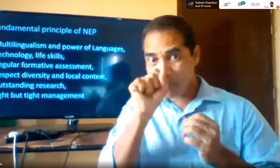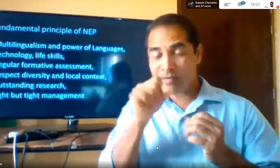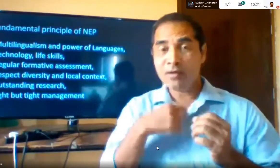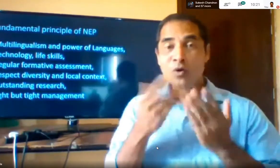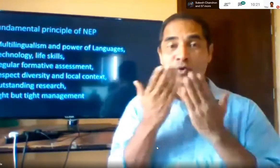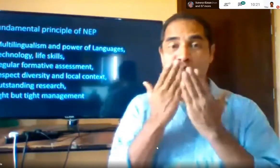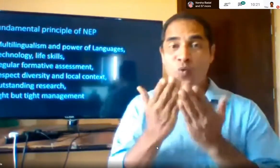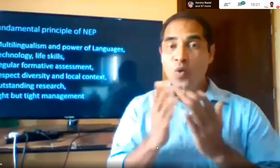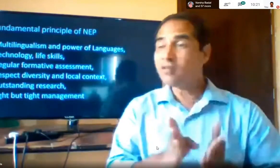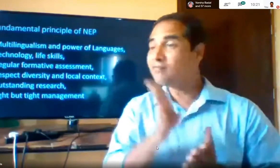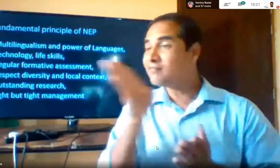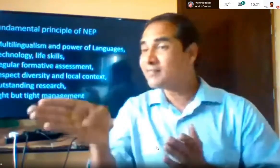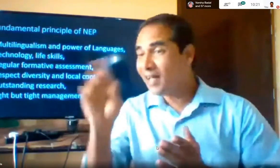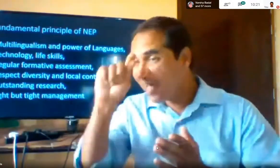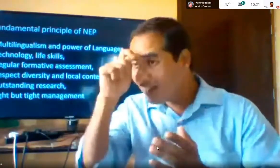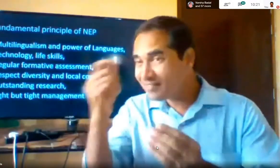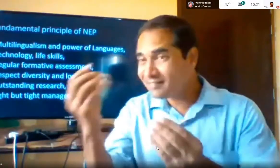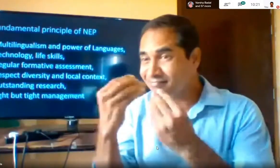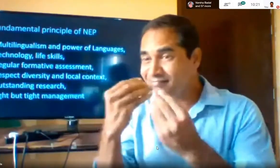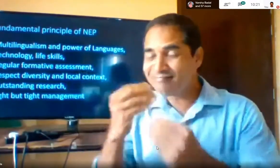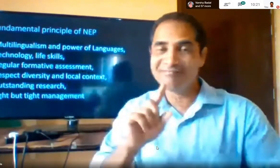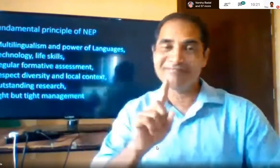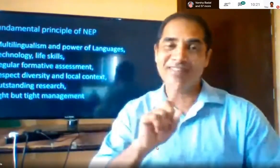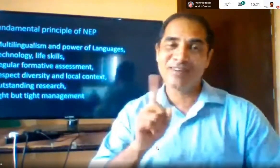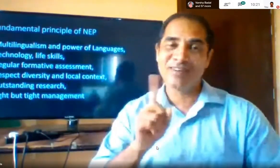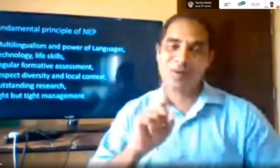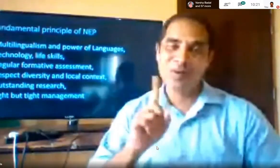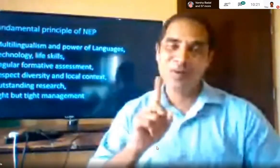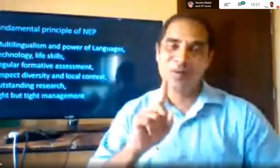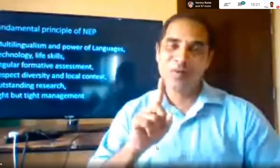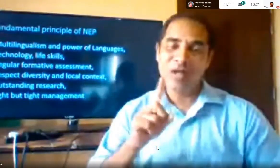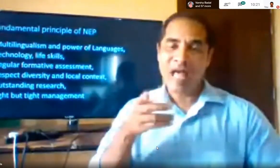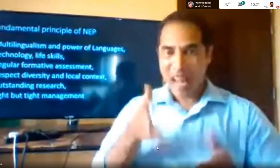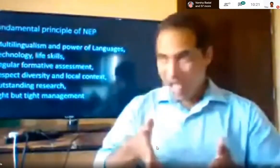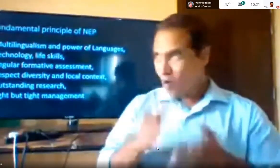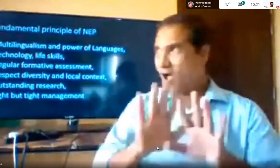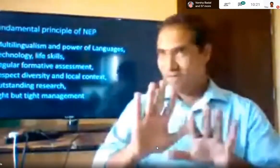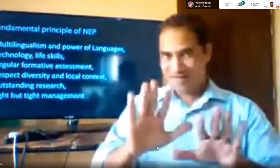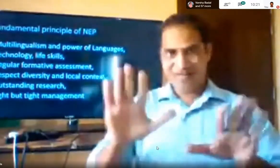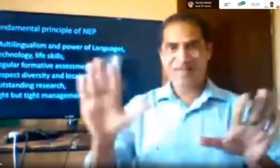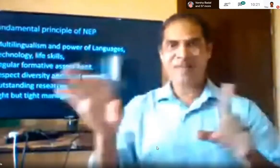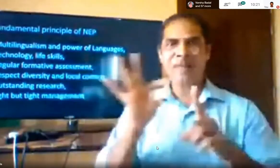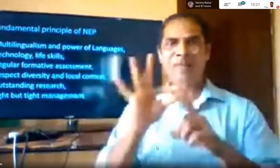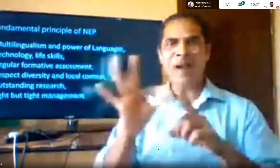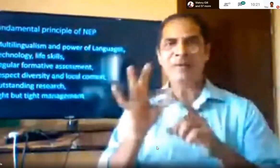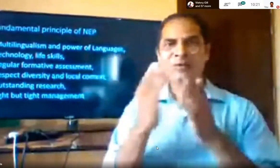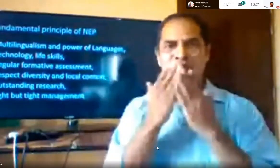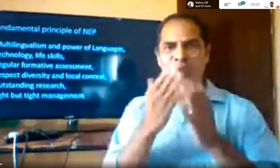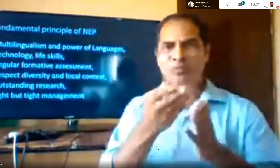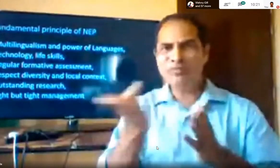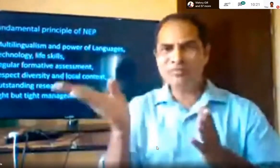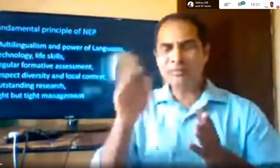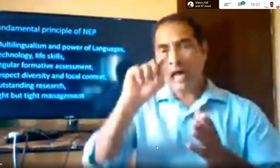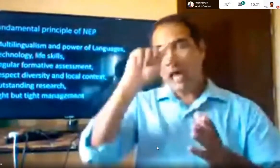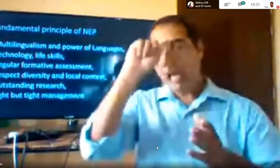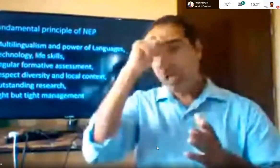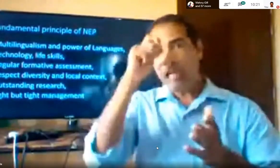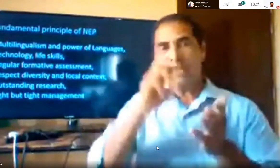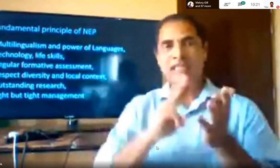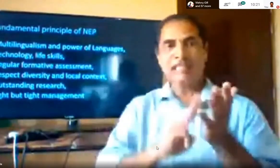The language that our family members speak, we have to learn. When we are going to school, before it was like they will teach English from 0 to